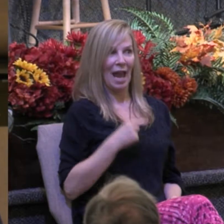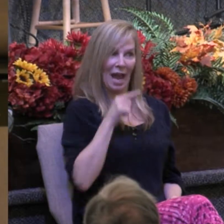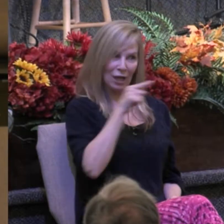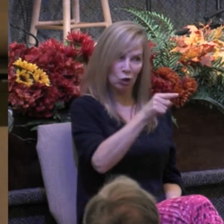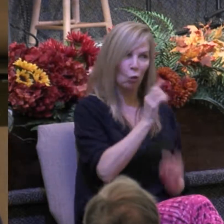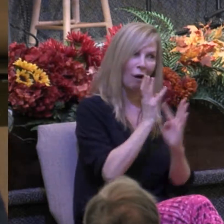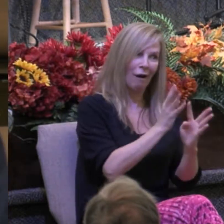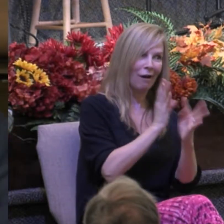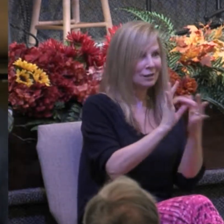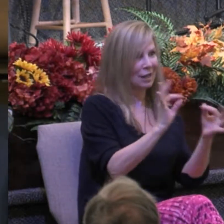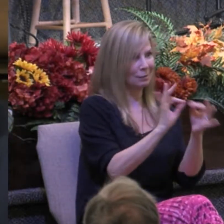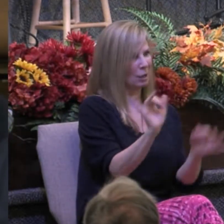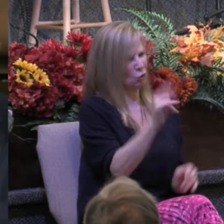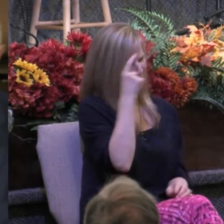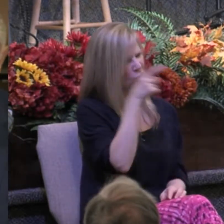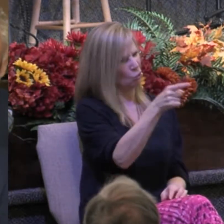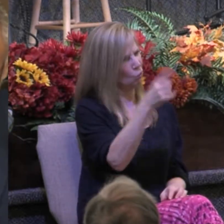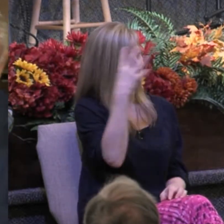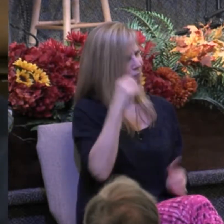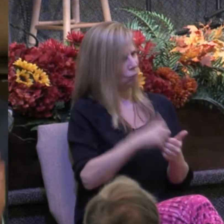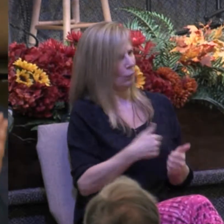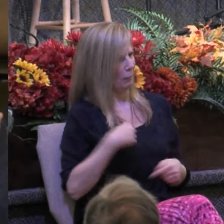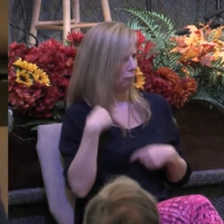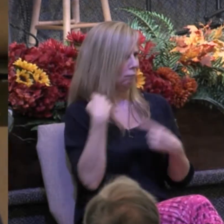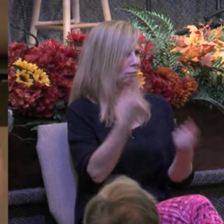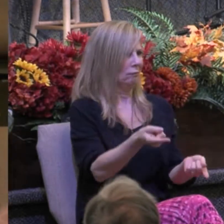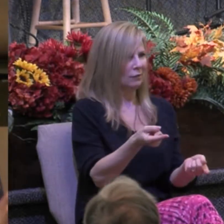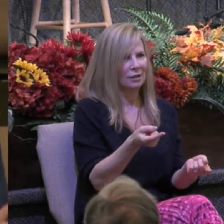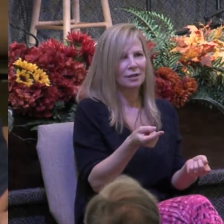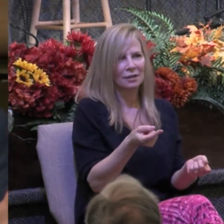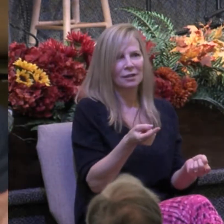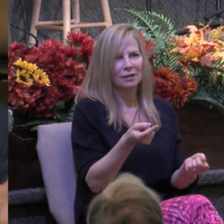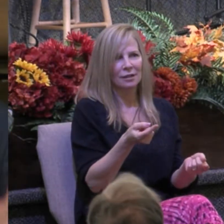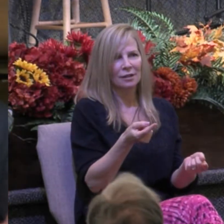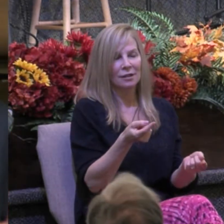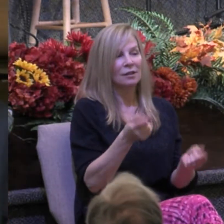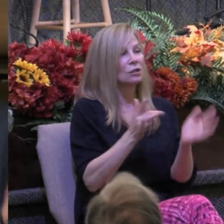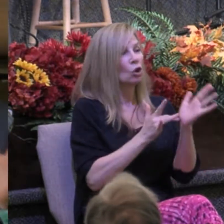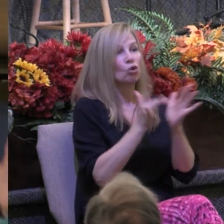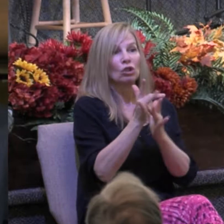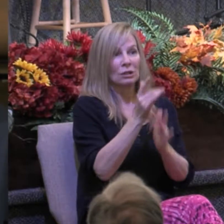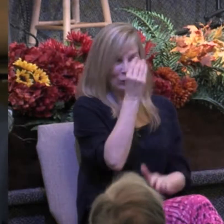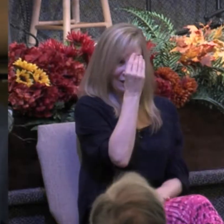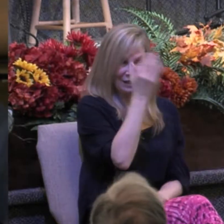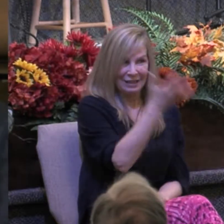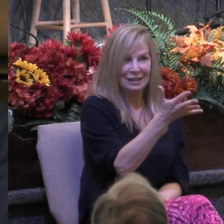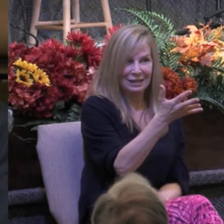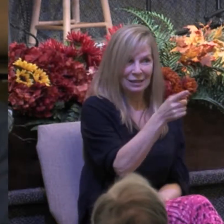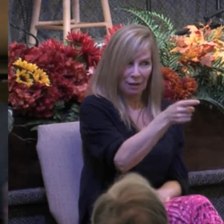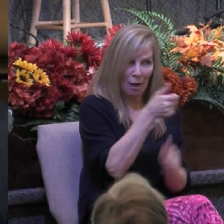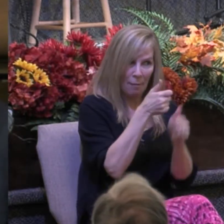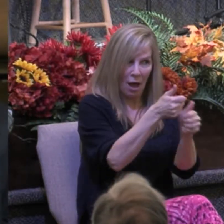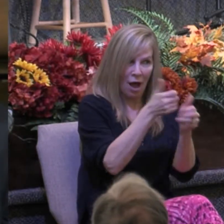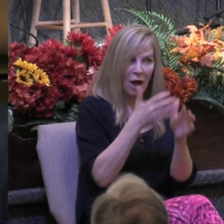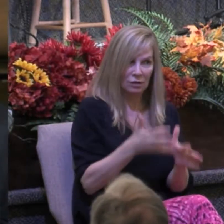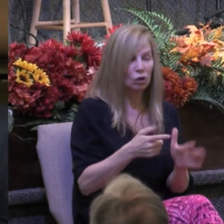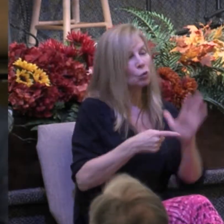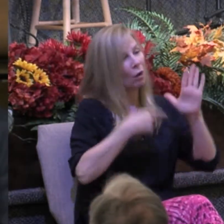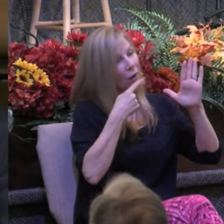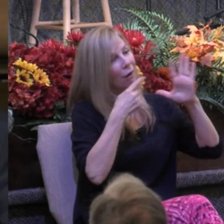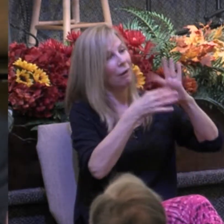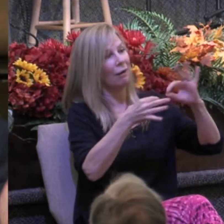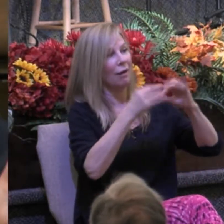also, because you've been with me from the beginning. So in addition, Jesus is saying to you, the apostles, testifying about